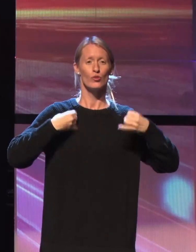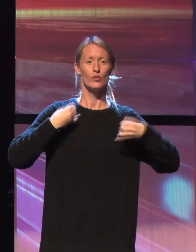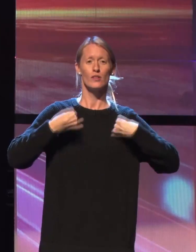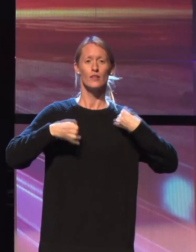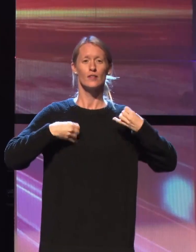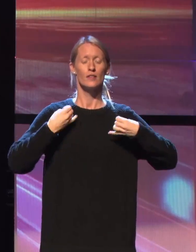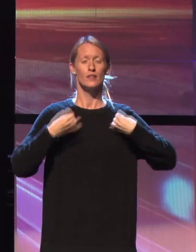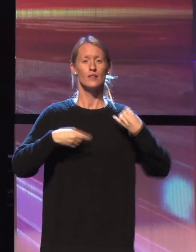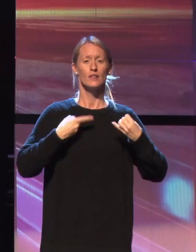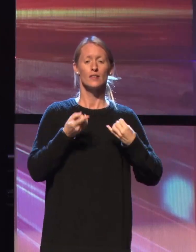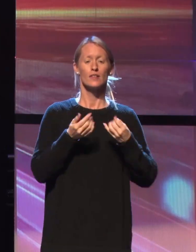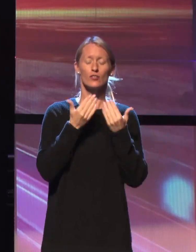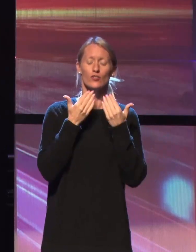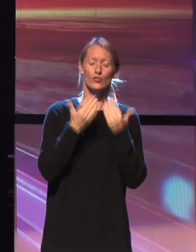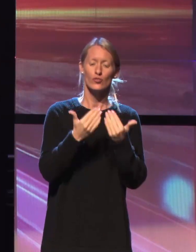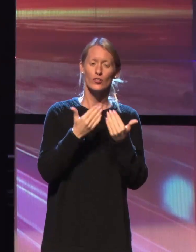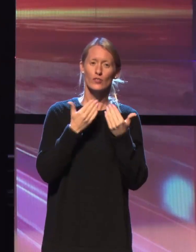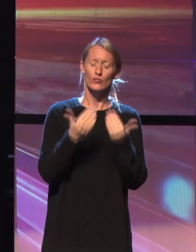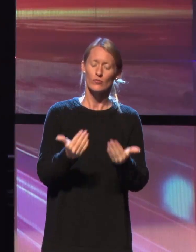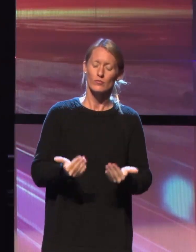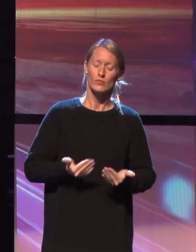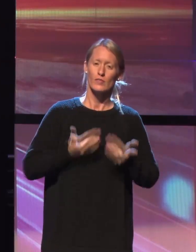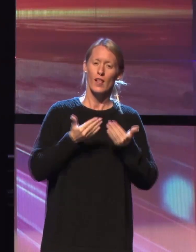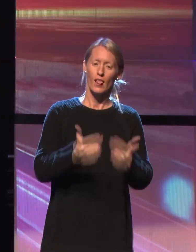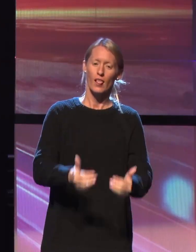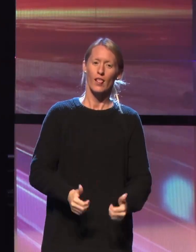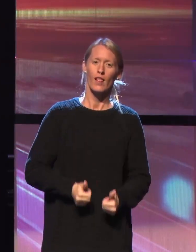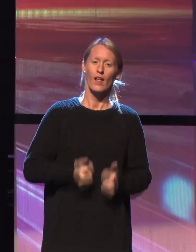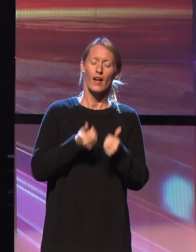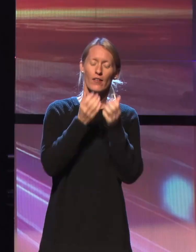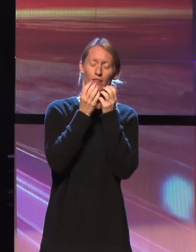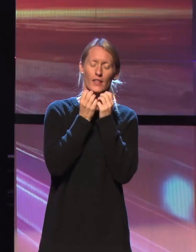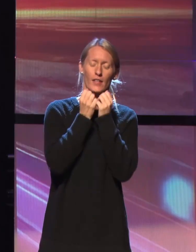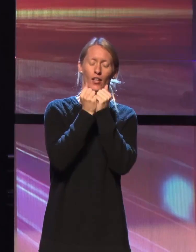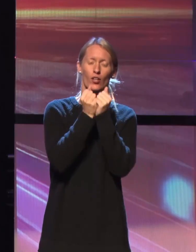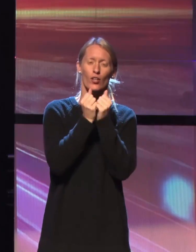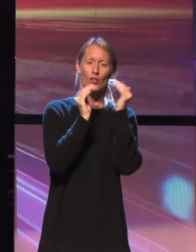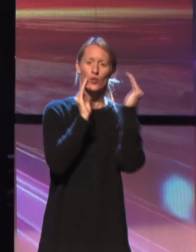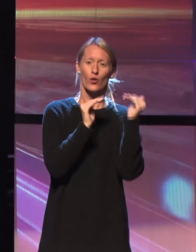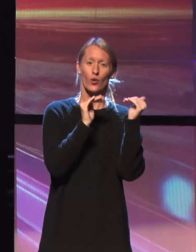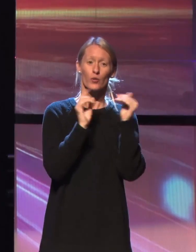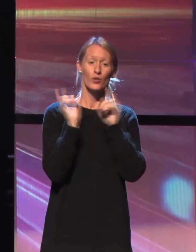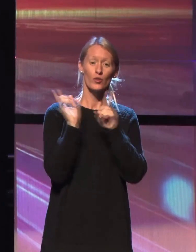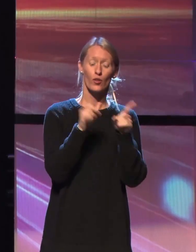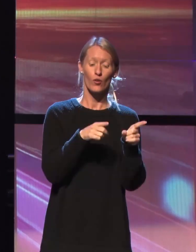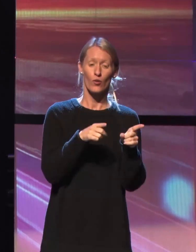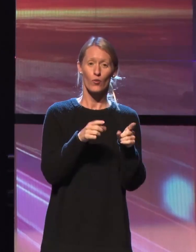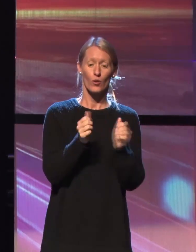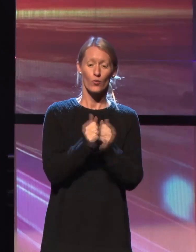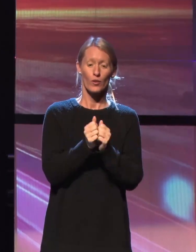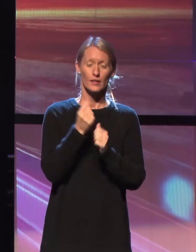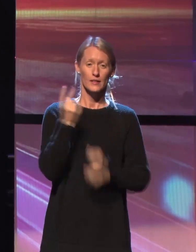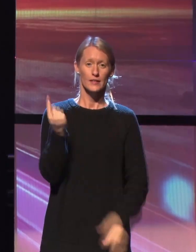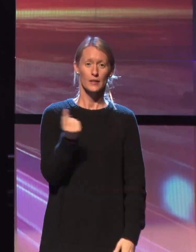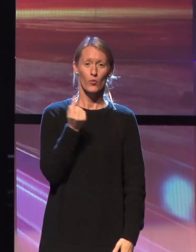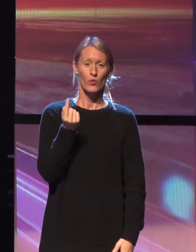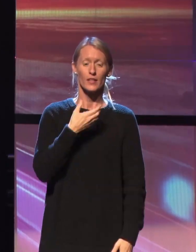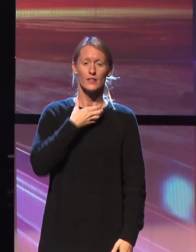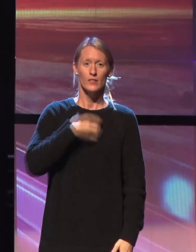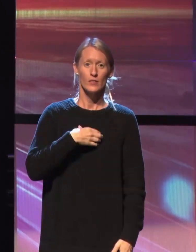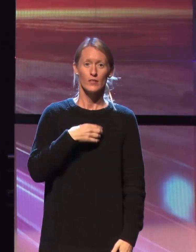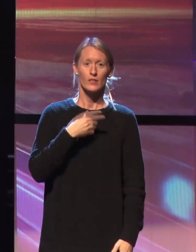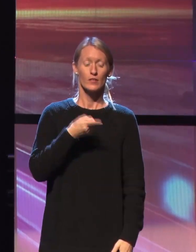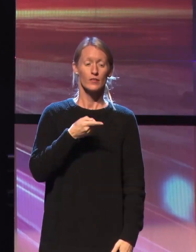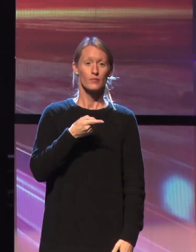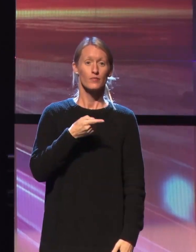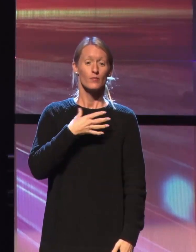you're bringing life and care and hope. And so you got to go grocery shopping with somebody who's hungry. Like if you're like a white male